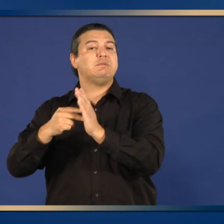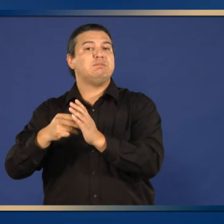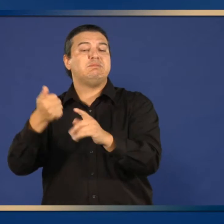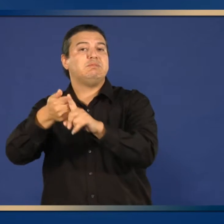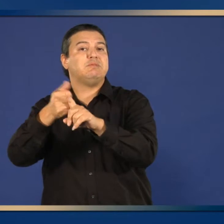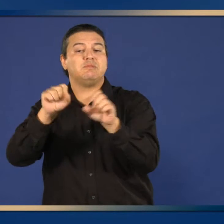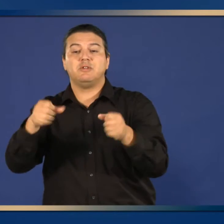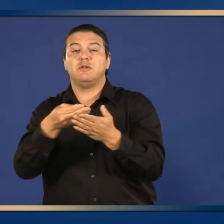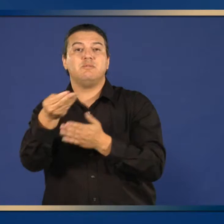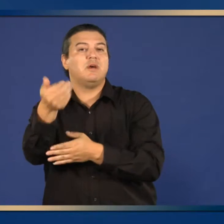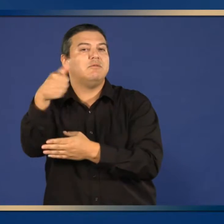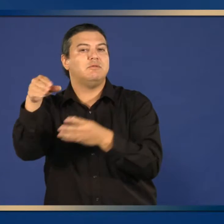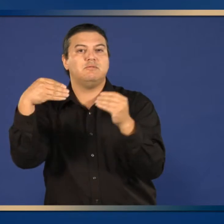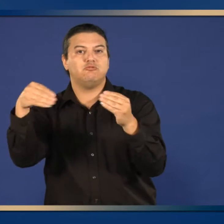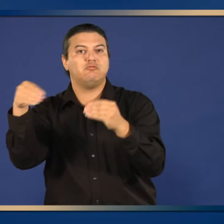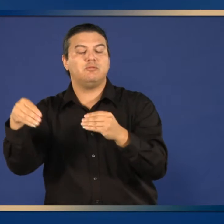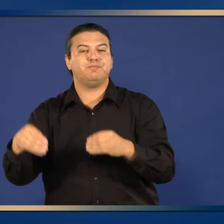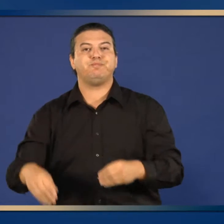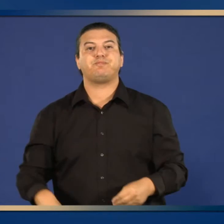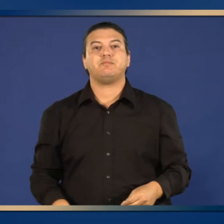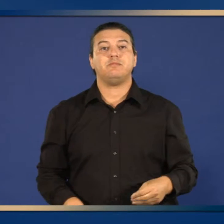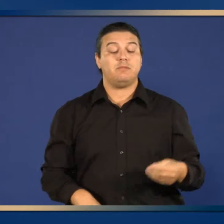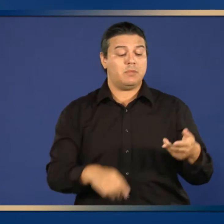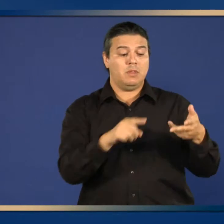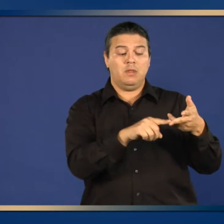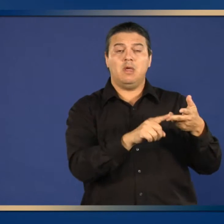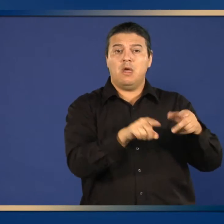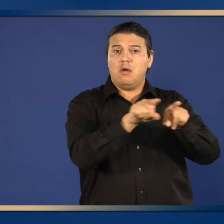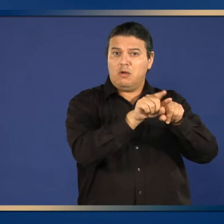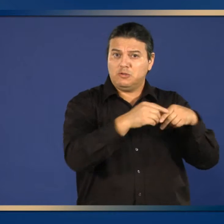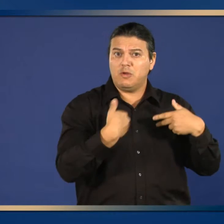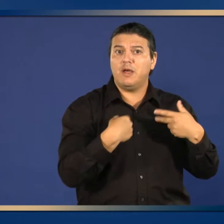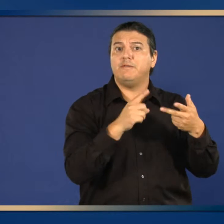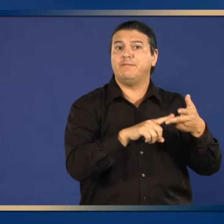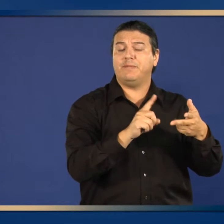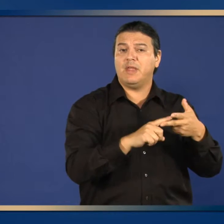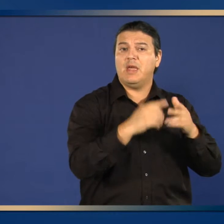list of medical conditions and allergies.